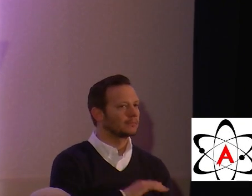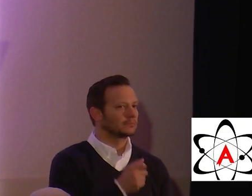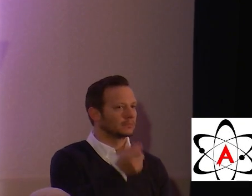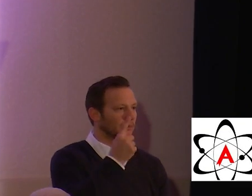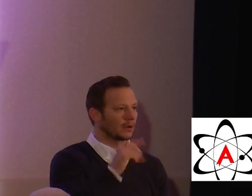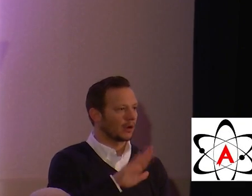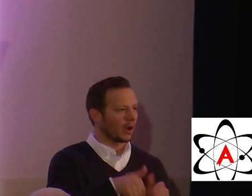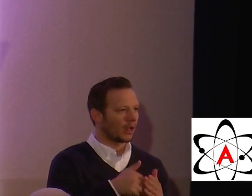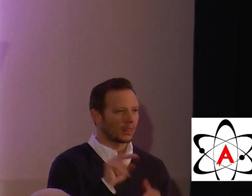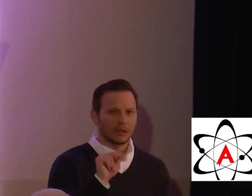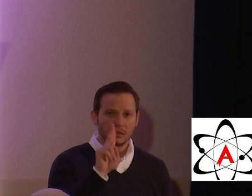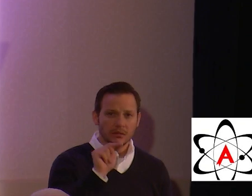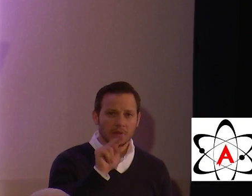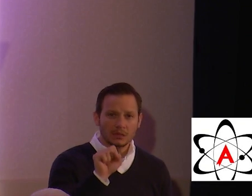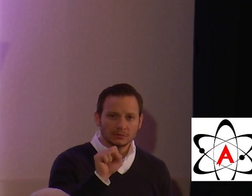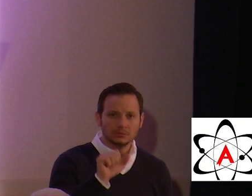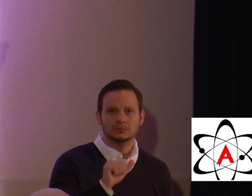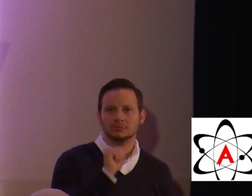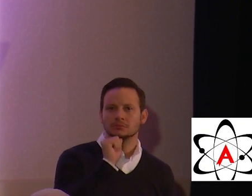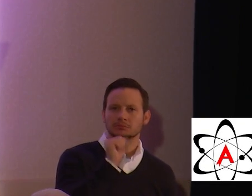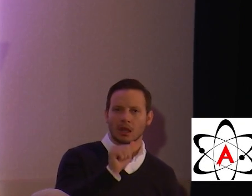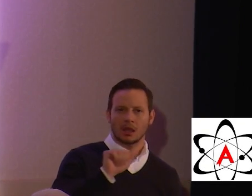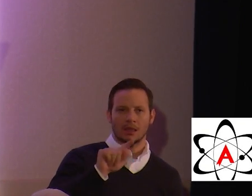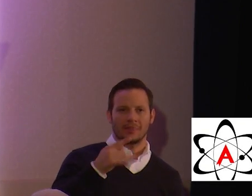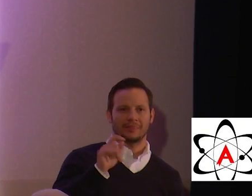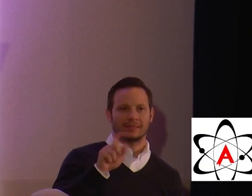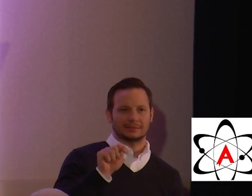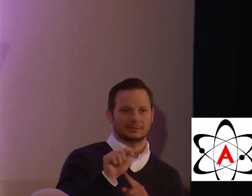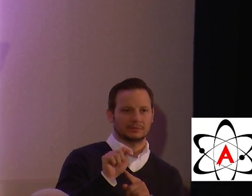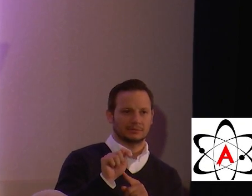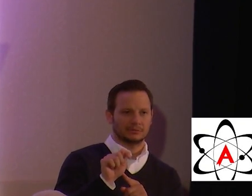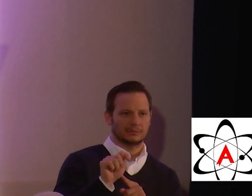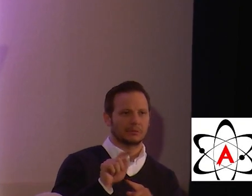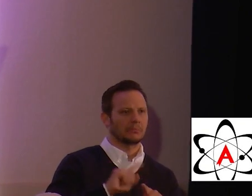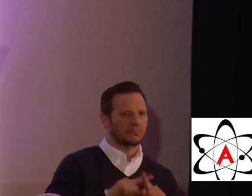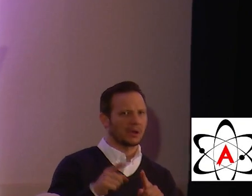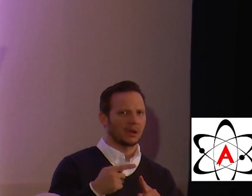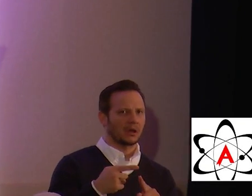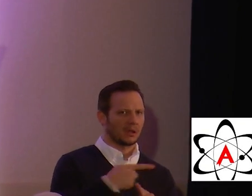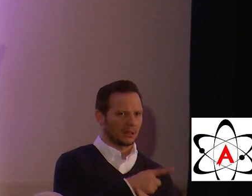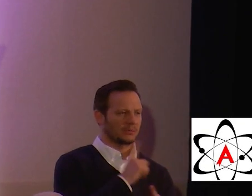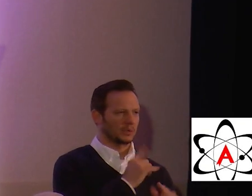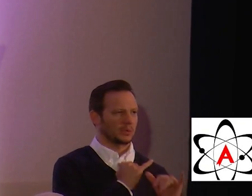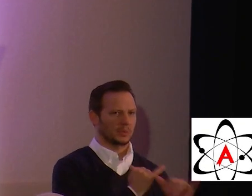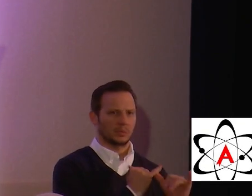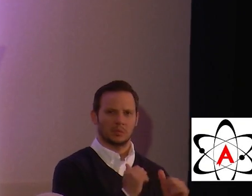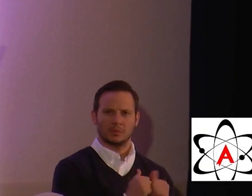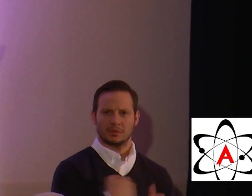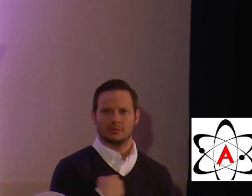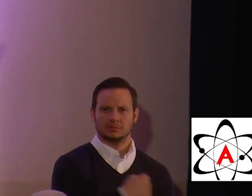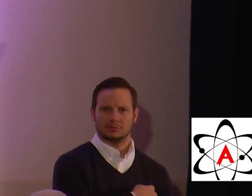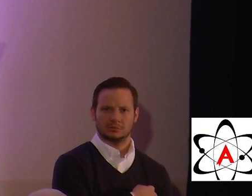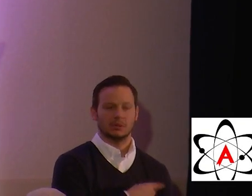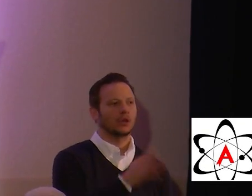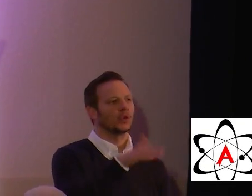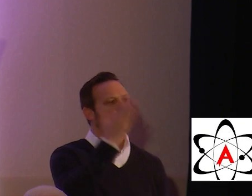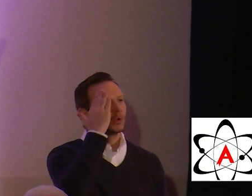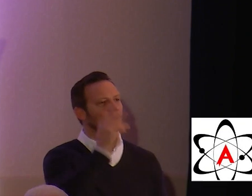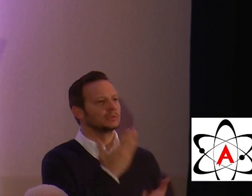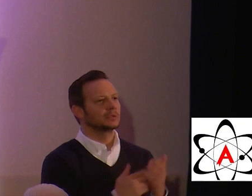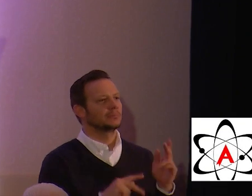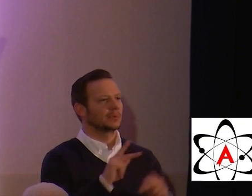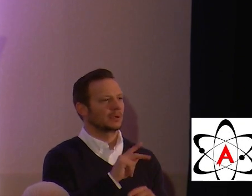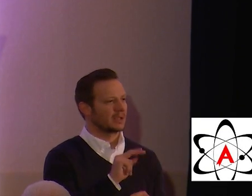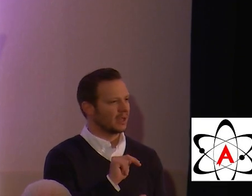atheists, but they're a heck of a lot closer to us than they are to everyone else. And one thing that we don't take care of, when people say, well, not all